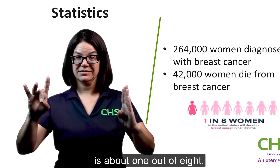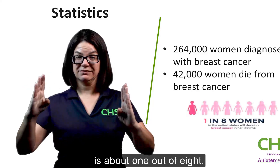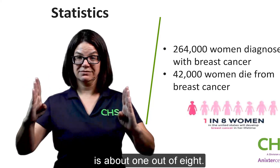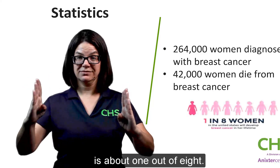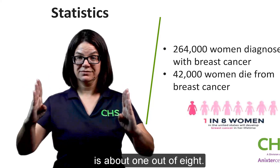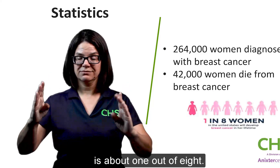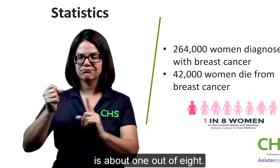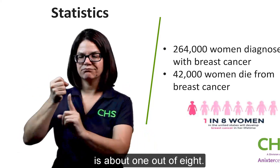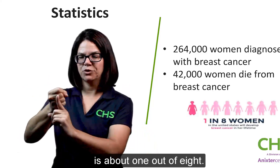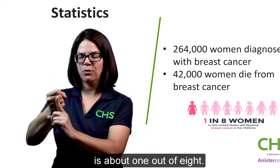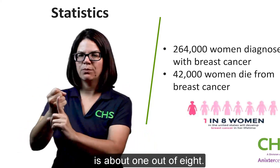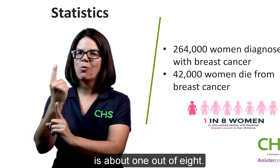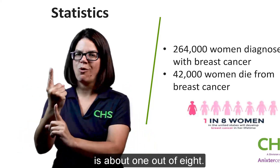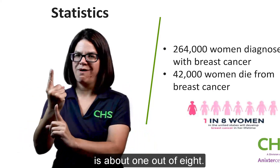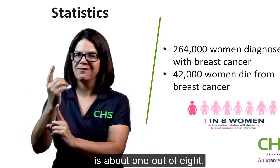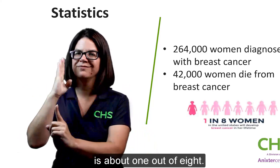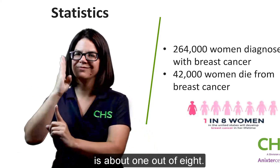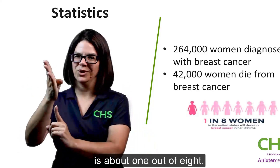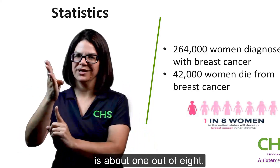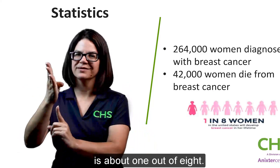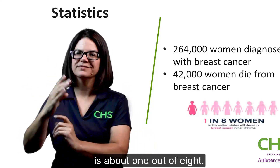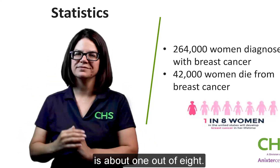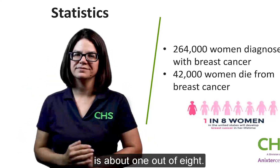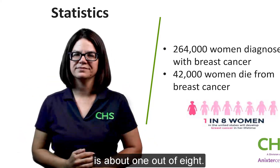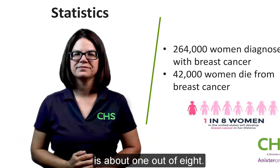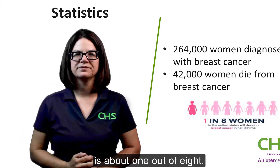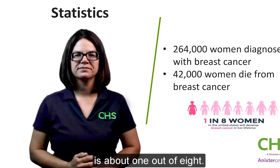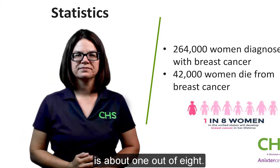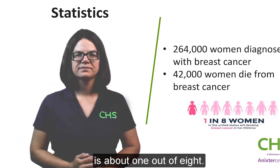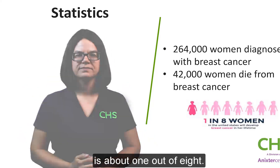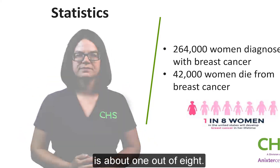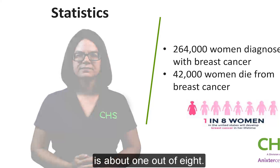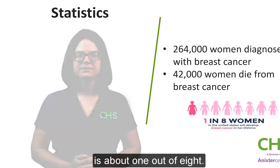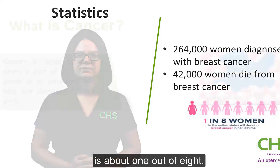is about 1 out of 8.